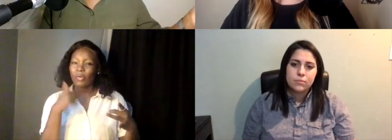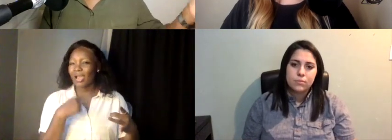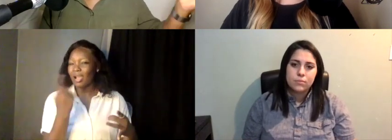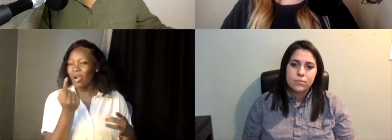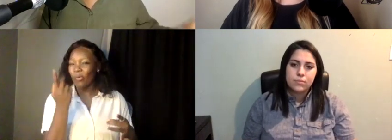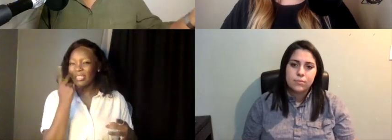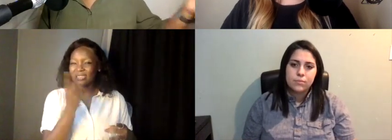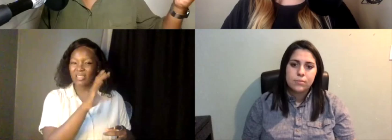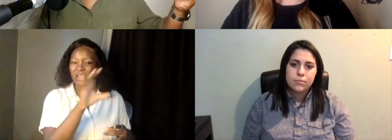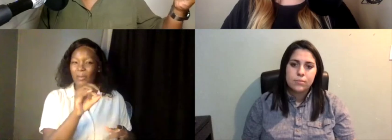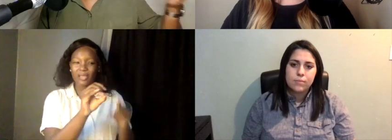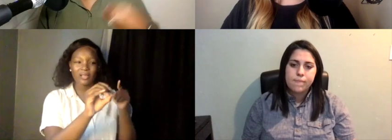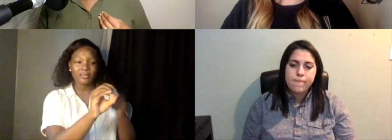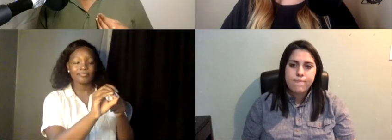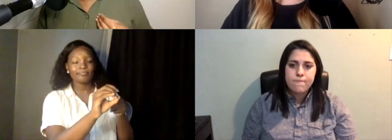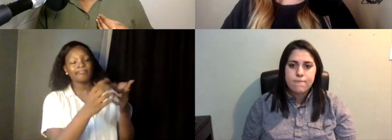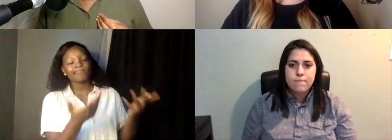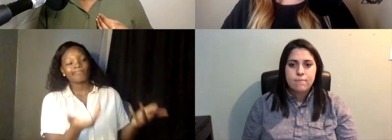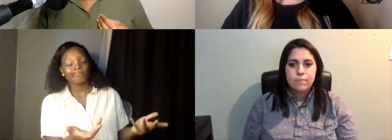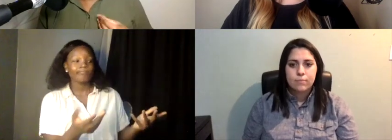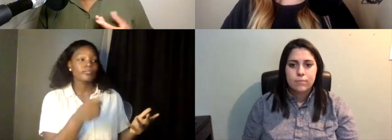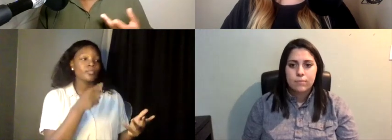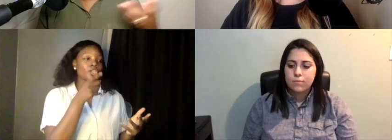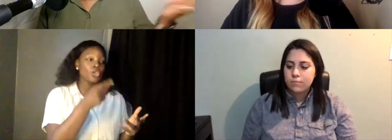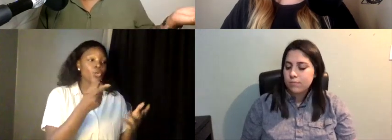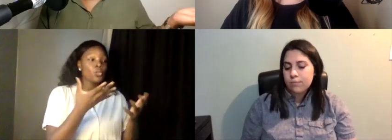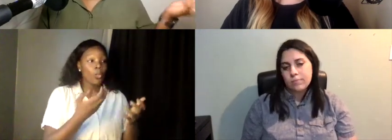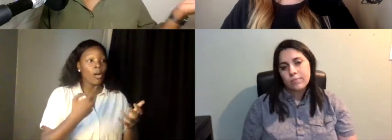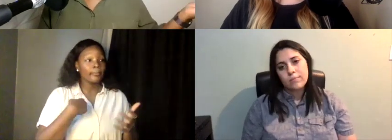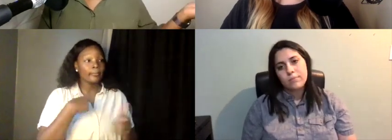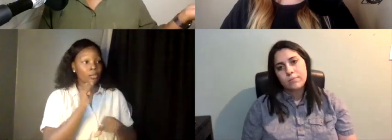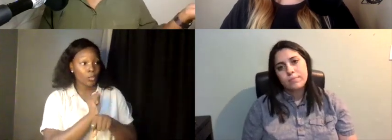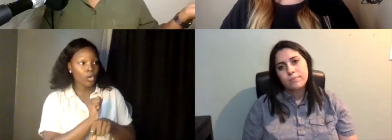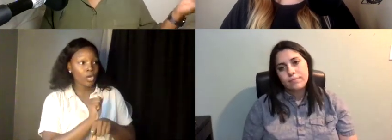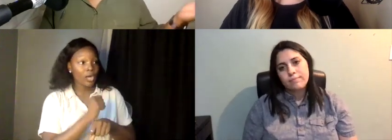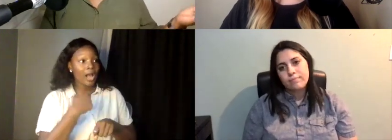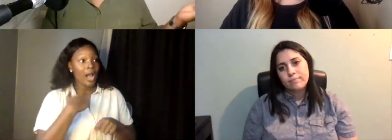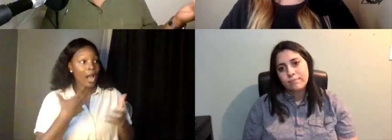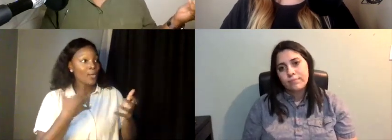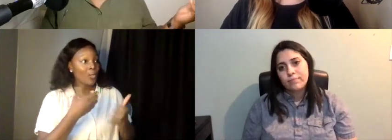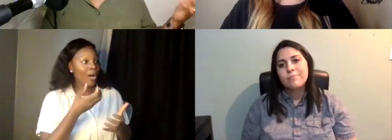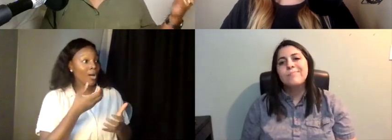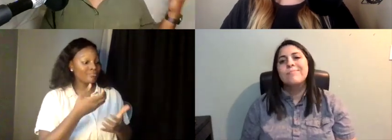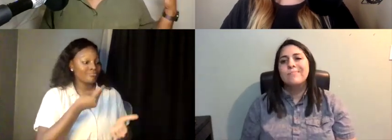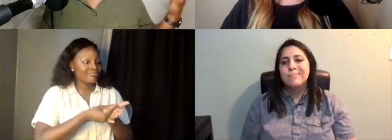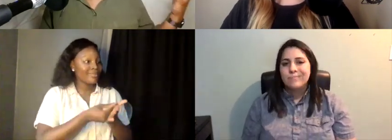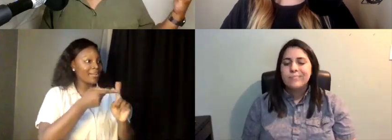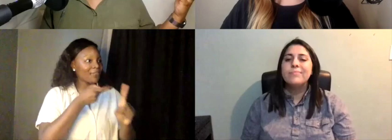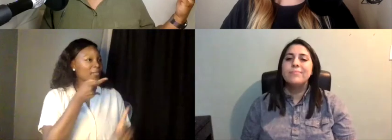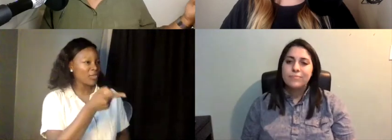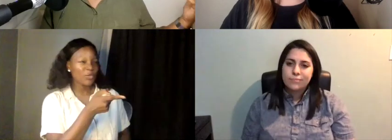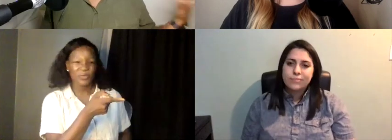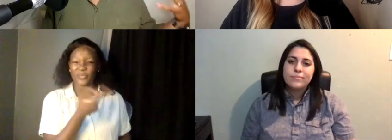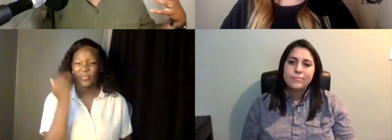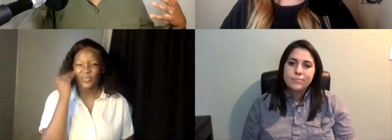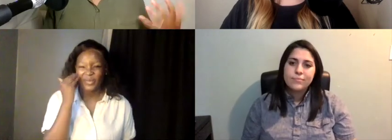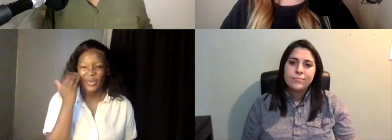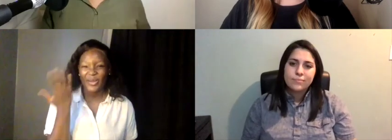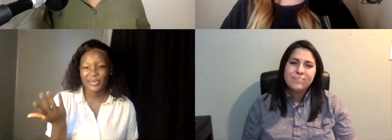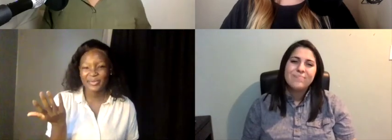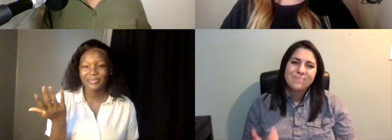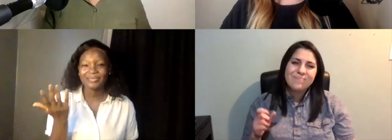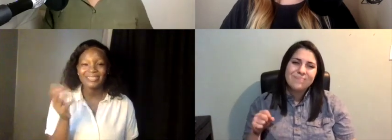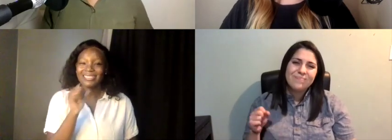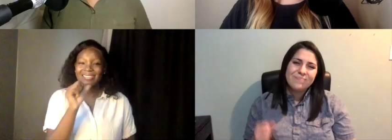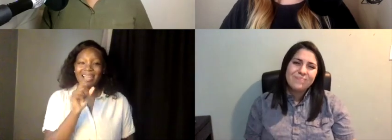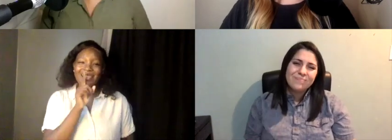Like, you want productivity out of me and I want a check from you. I don't think I've ever had, like, a mindset of, like, oh, we're, like, a part